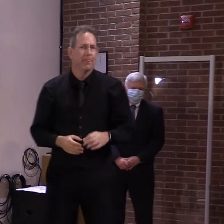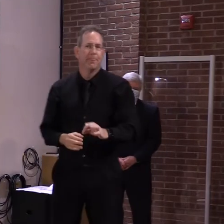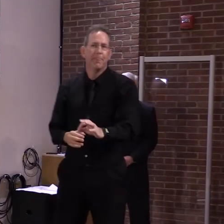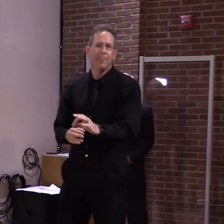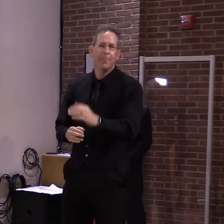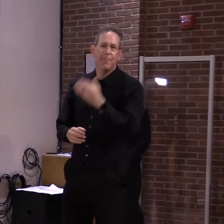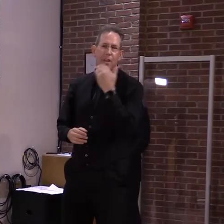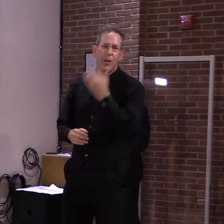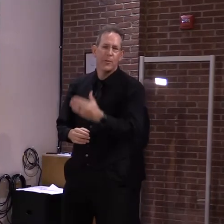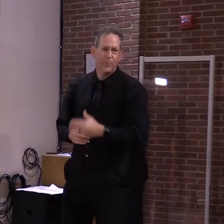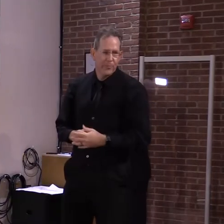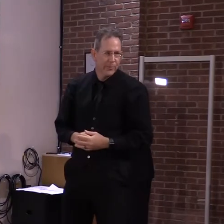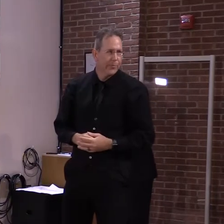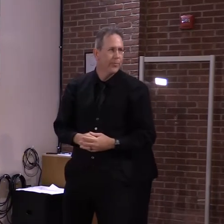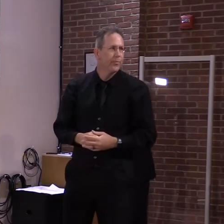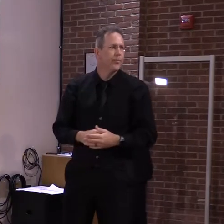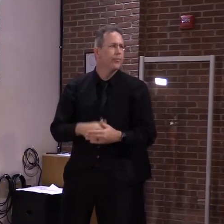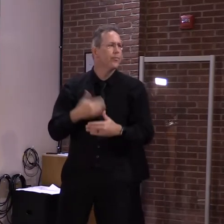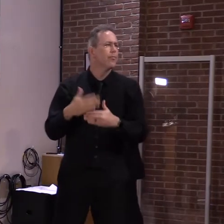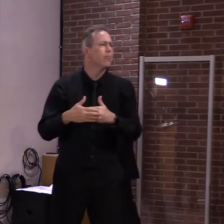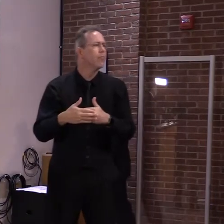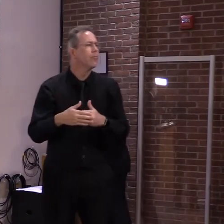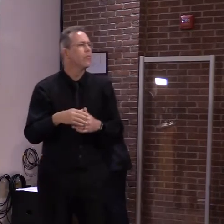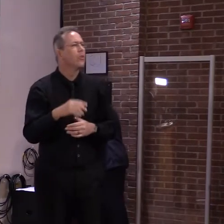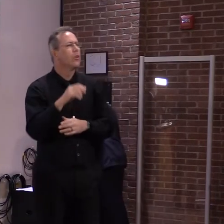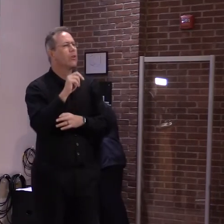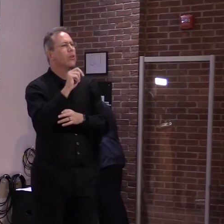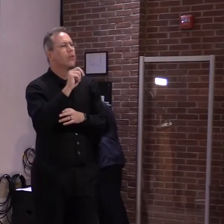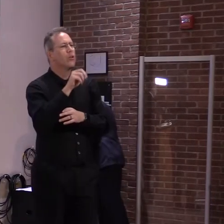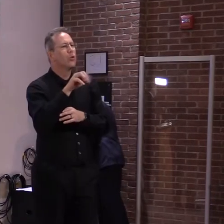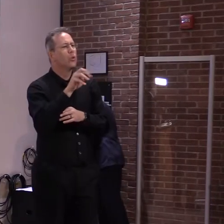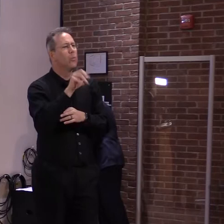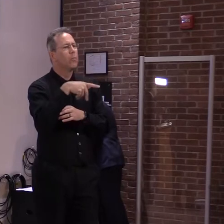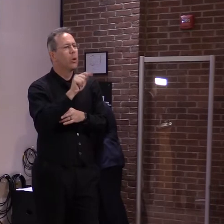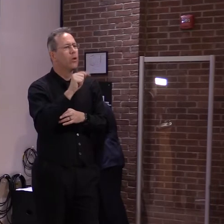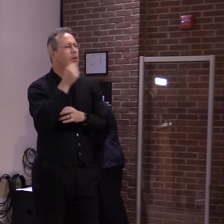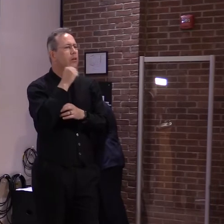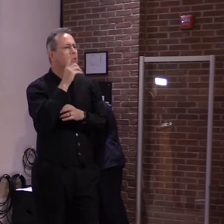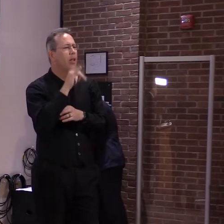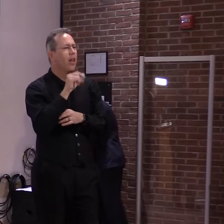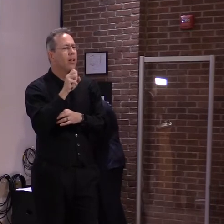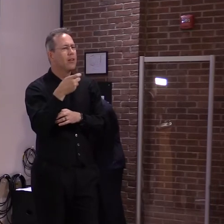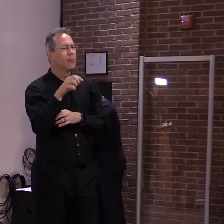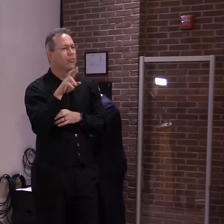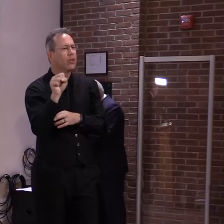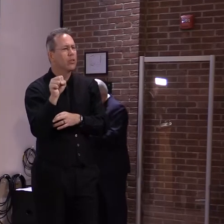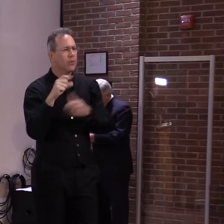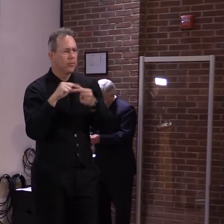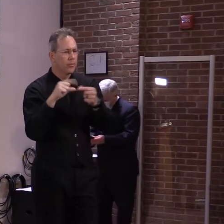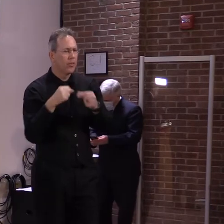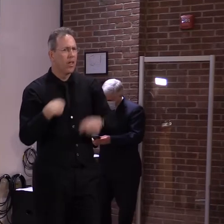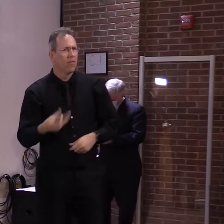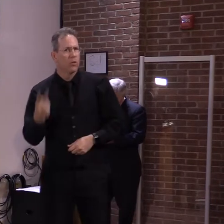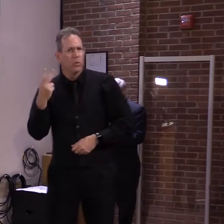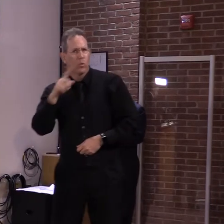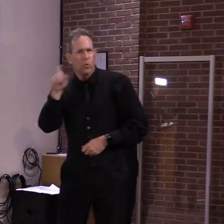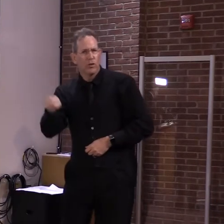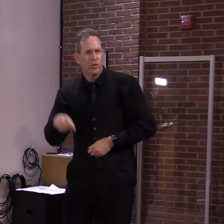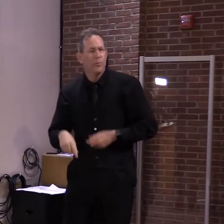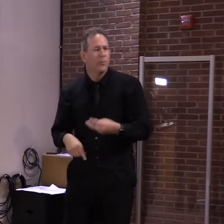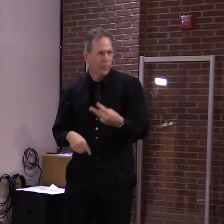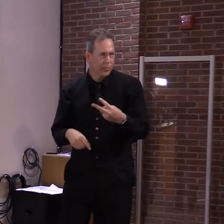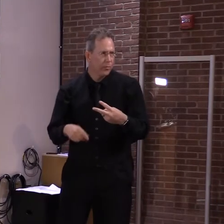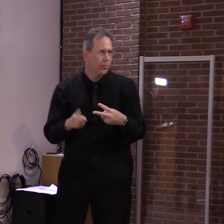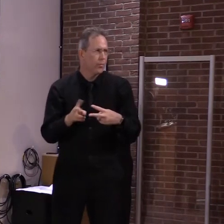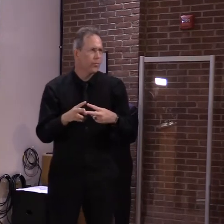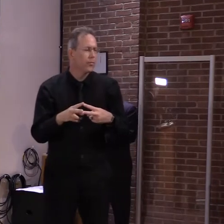Chris Roy, Newport Daily Express. Yes, good morning. I have two questions this morning. We've been in quarantine for just over